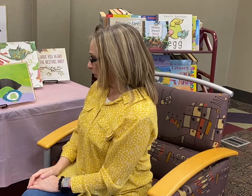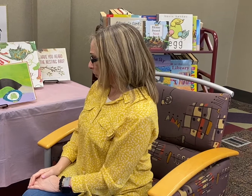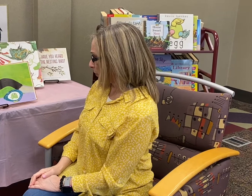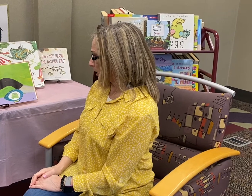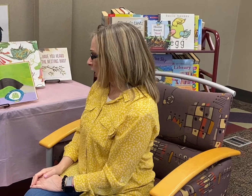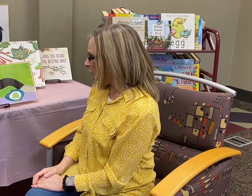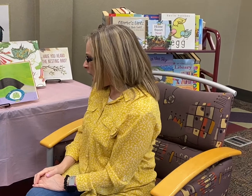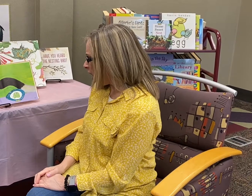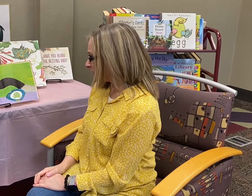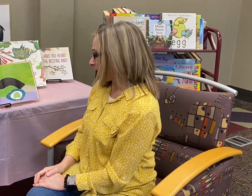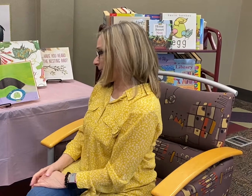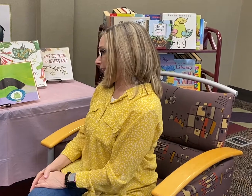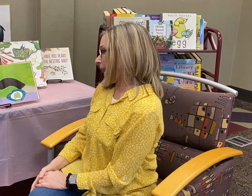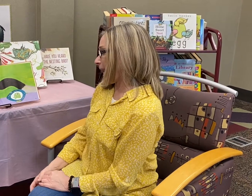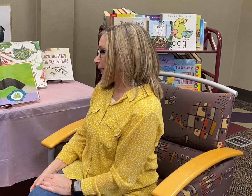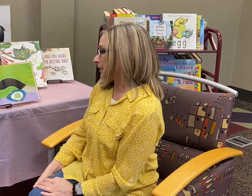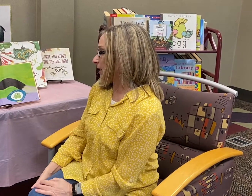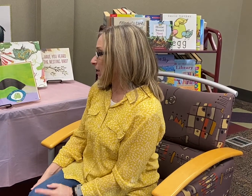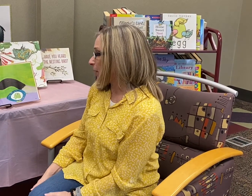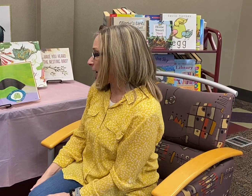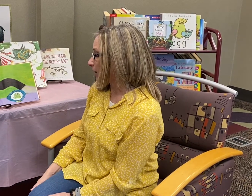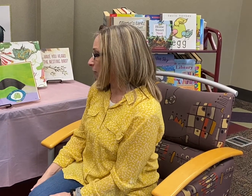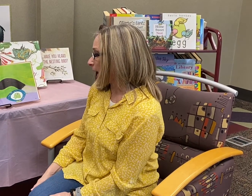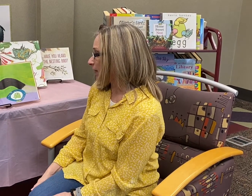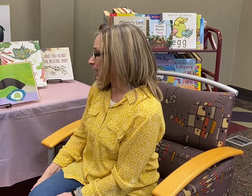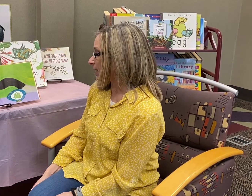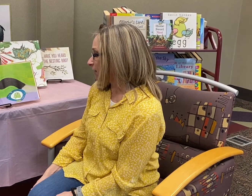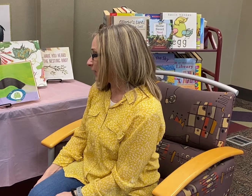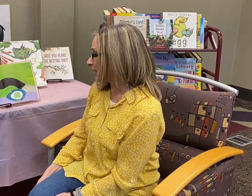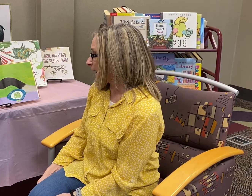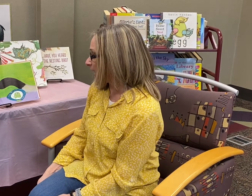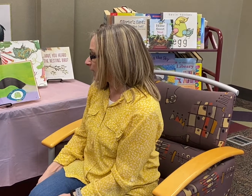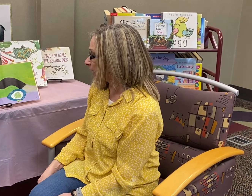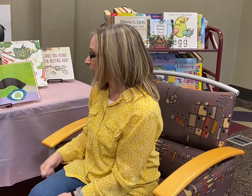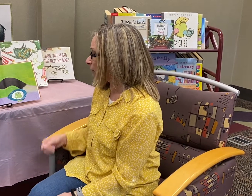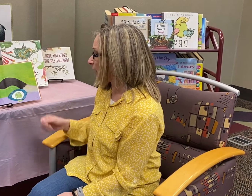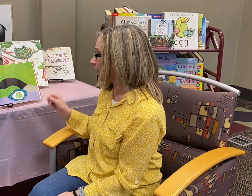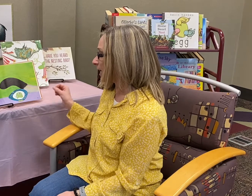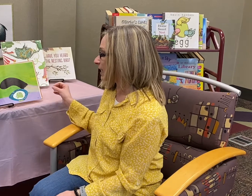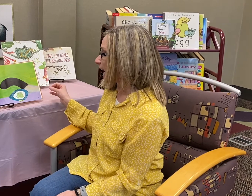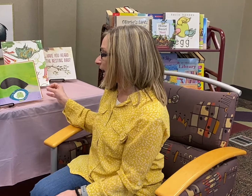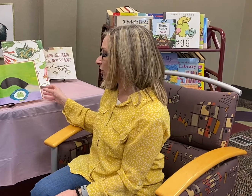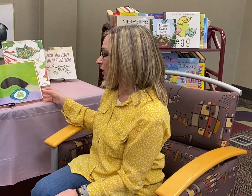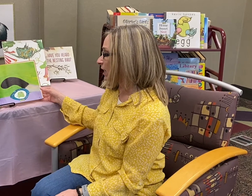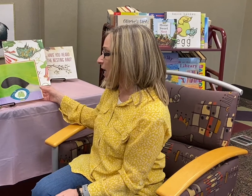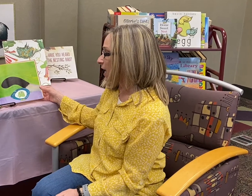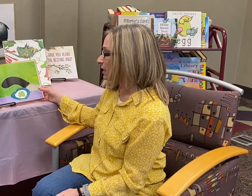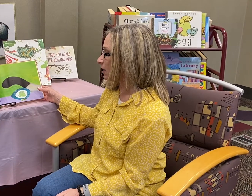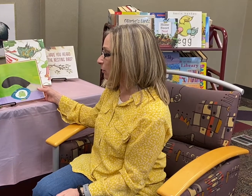loose. It honked at the cat that spied the rat that sniffed at the eggs I carefully laid to hatch in the nest where